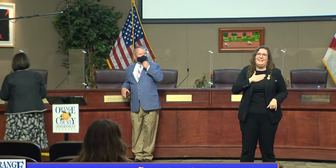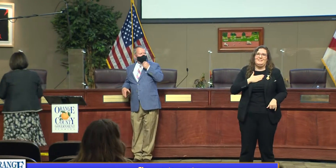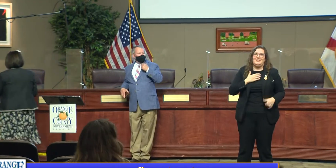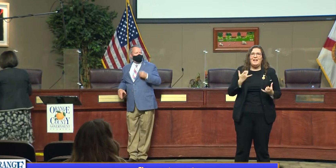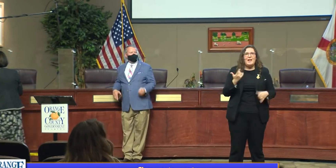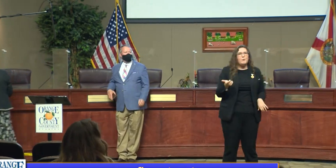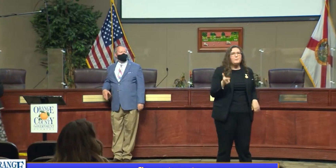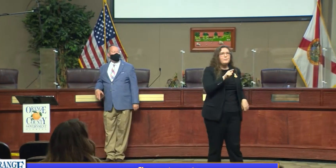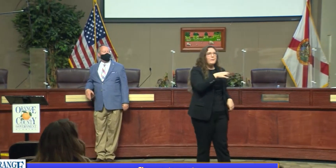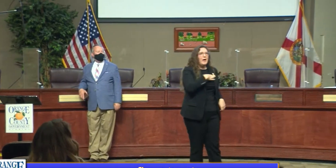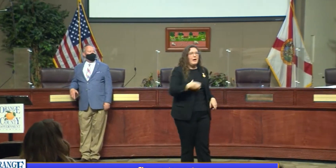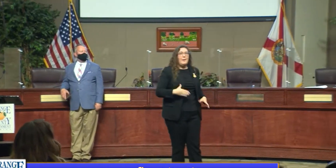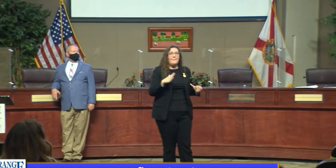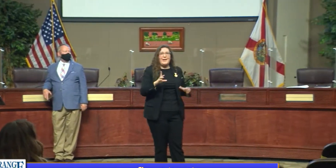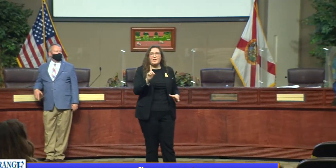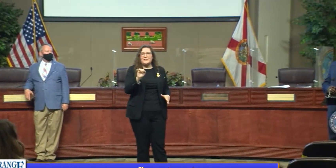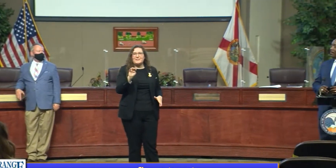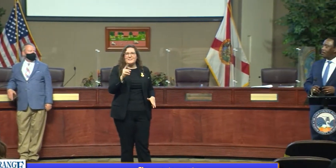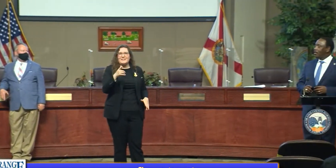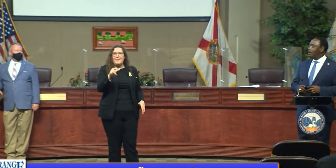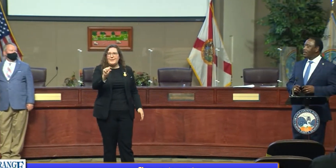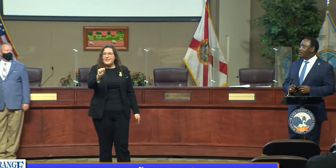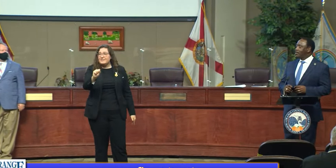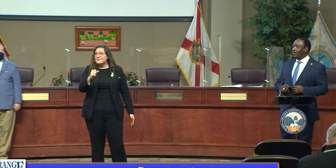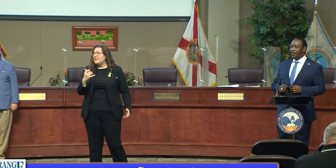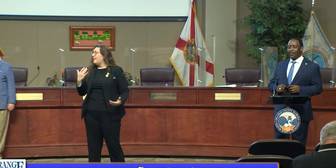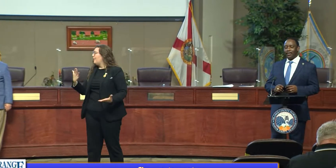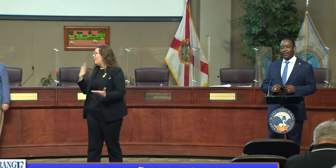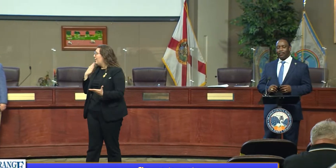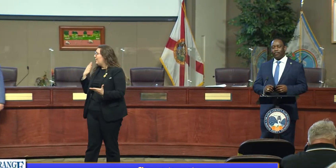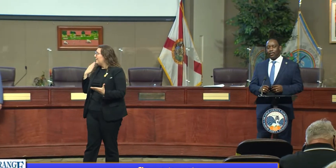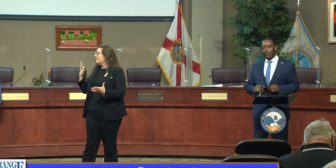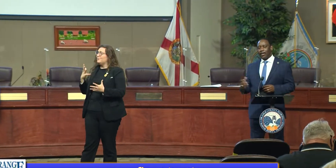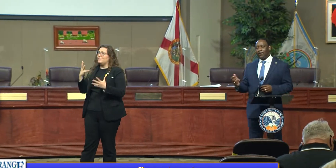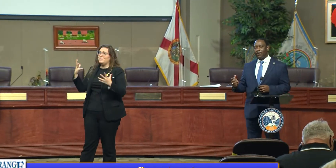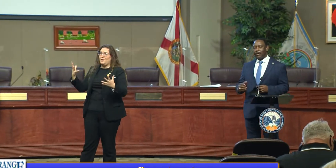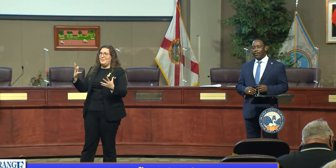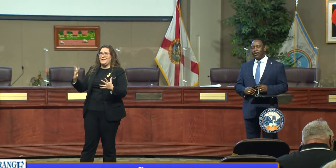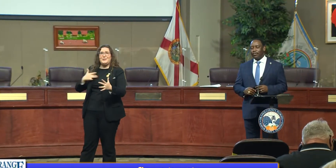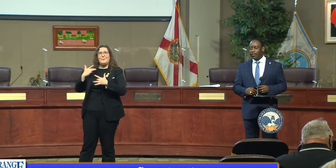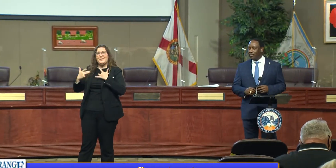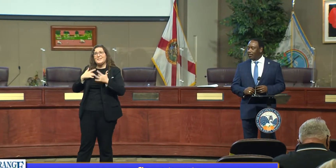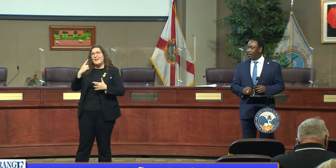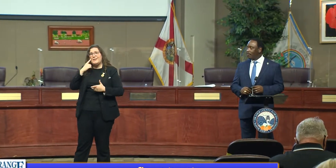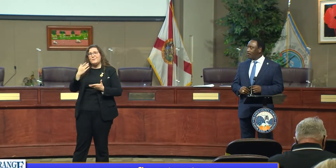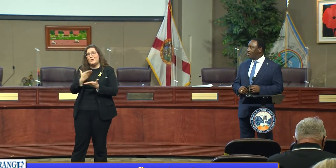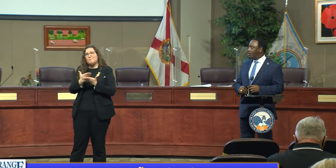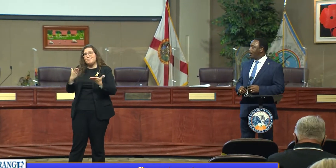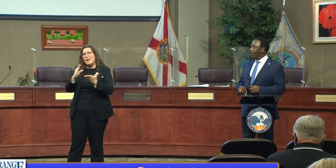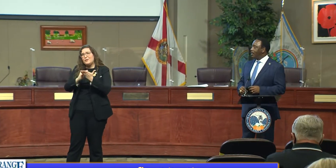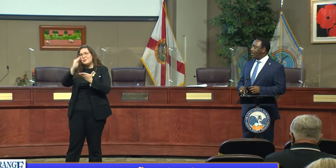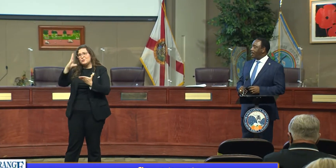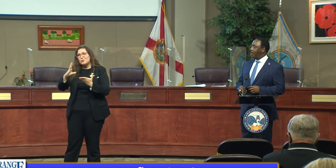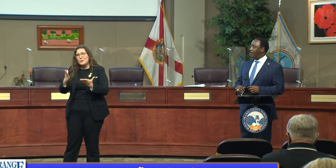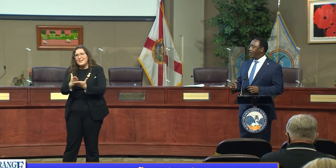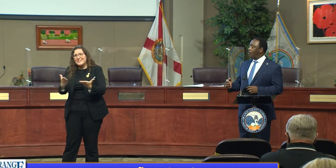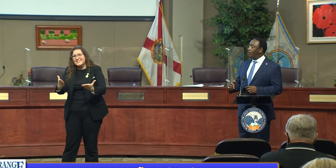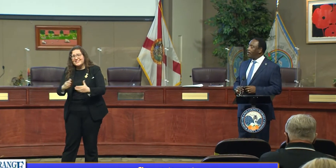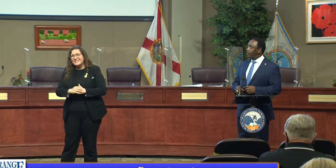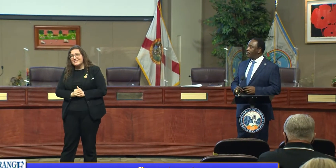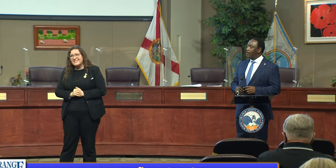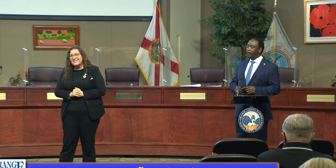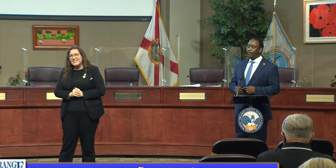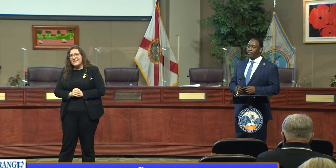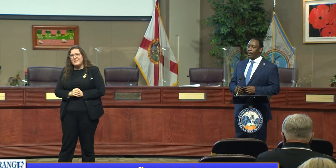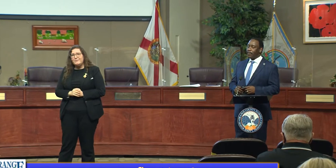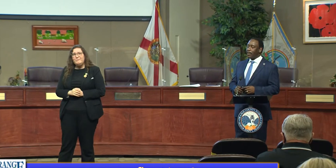All right, thank you, Dr. Vasquez. That's good information that you shared. Excited for our children, for that